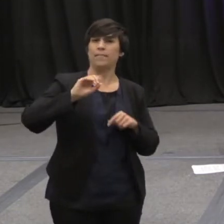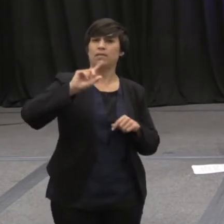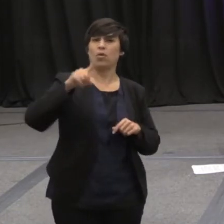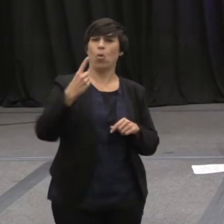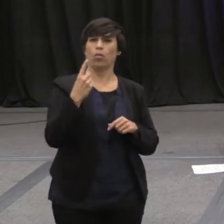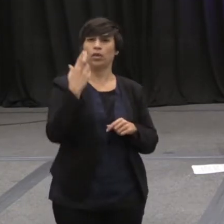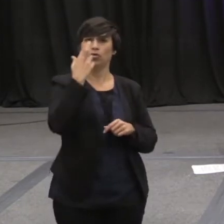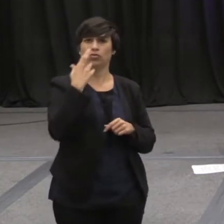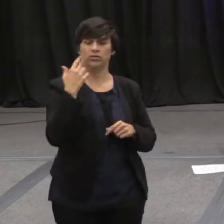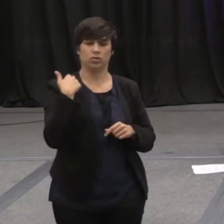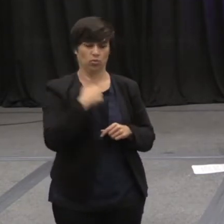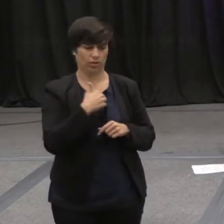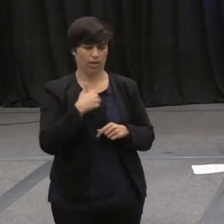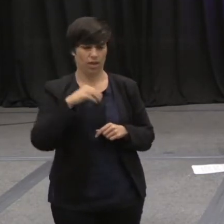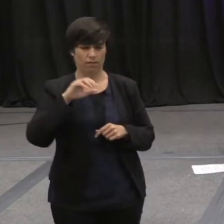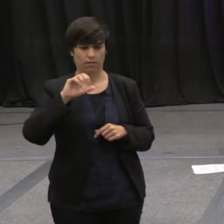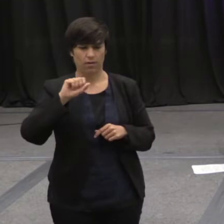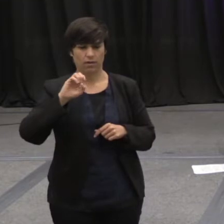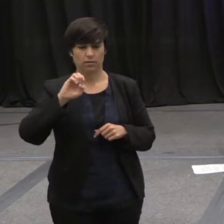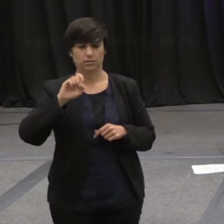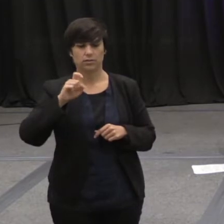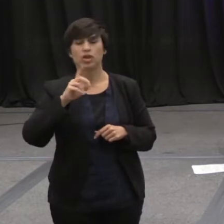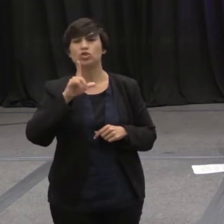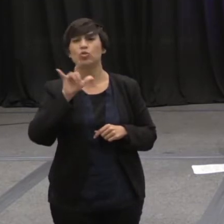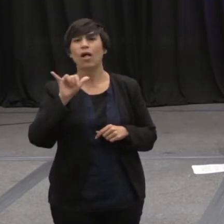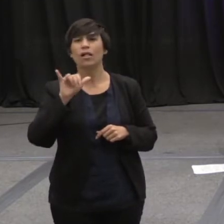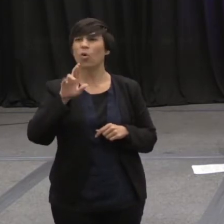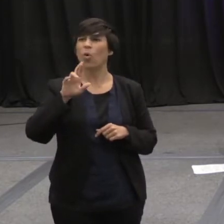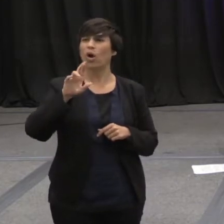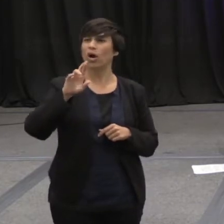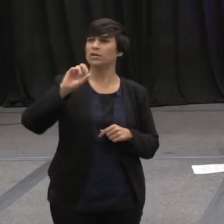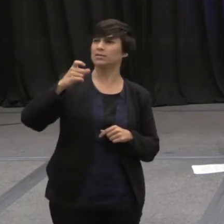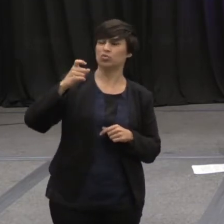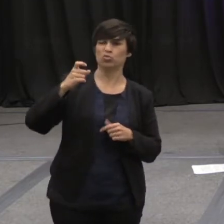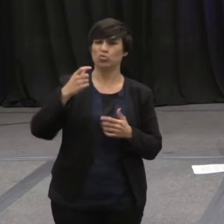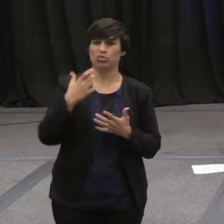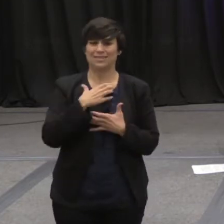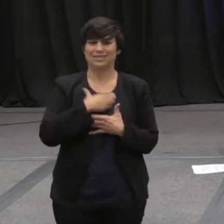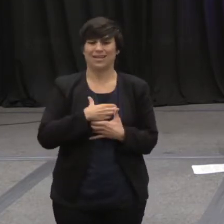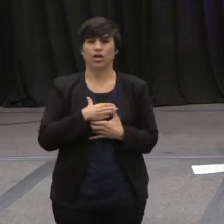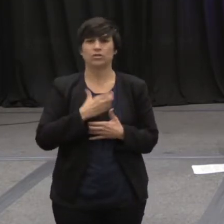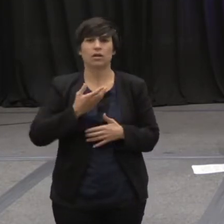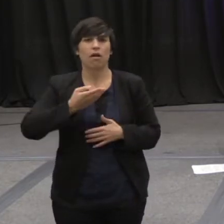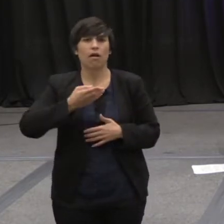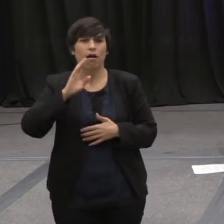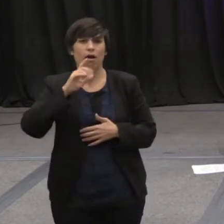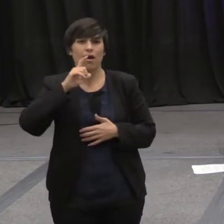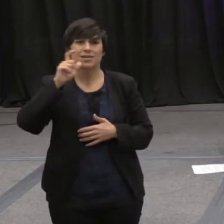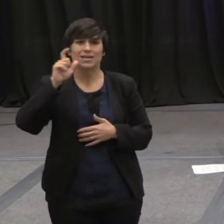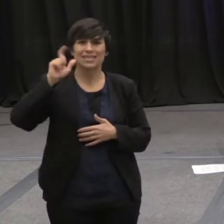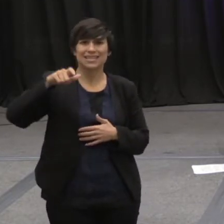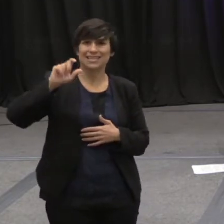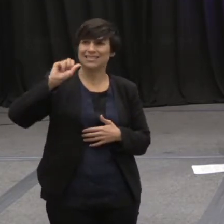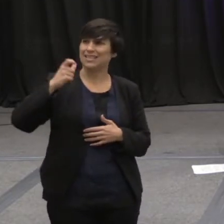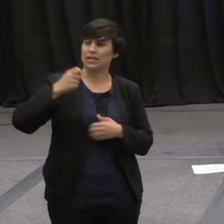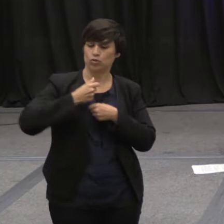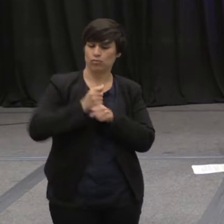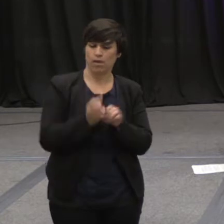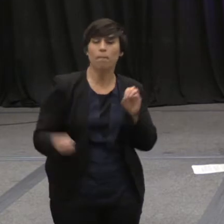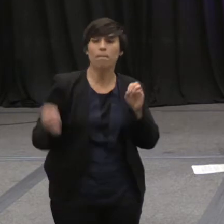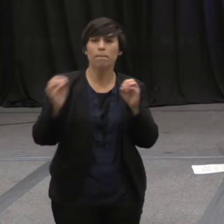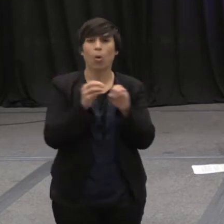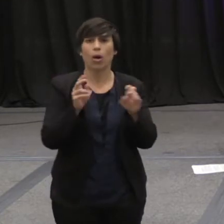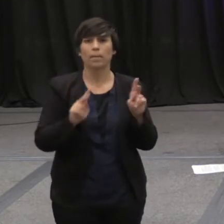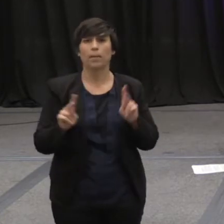given sexuality or sexual desires, because God doesn't need sex to make more of us, not according to